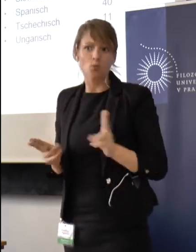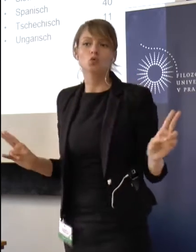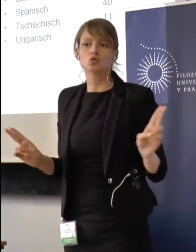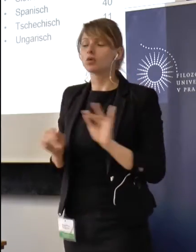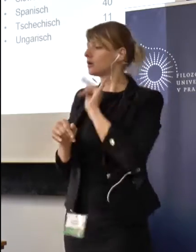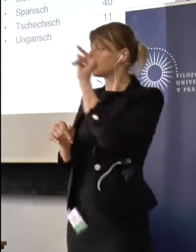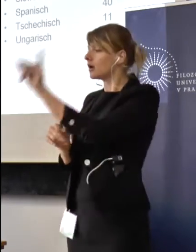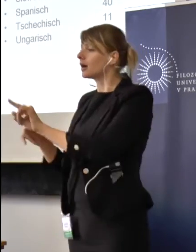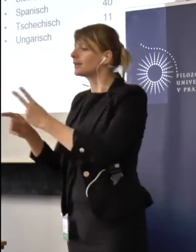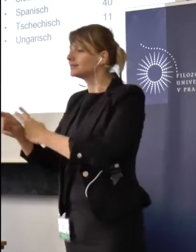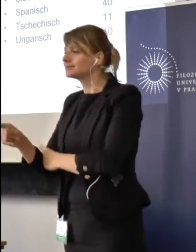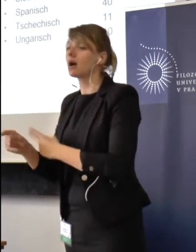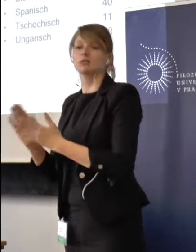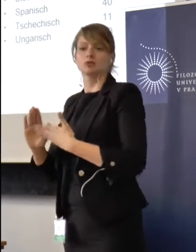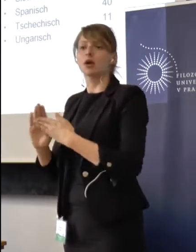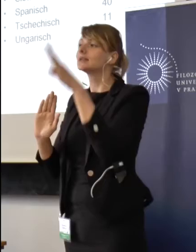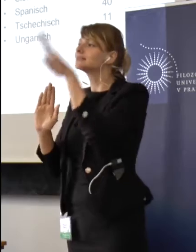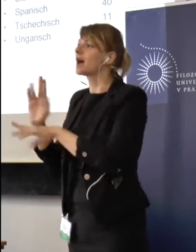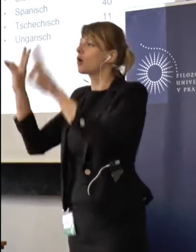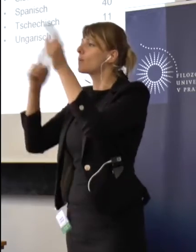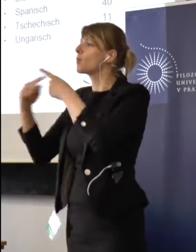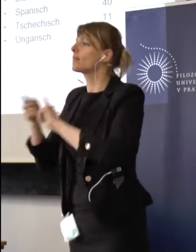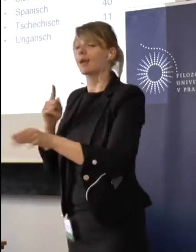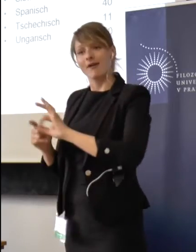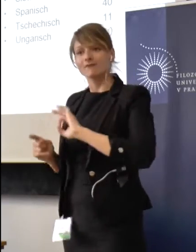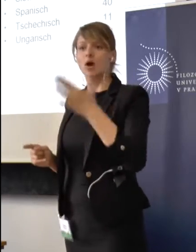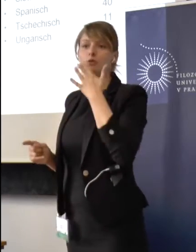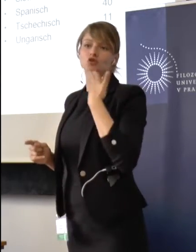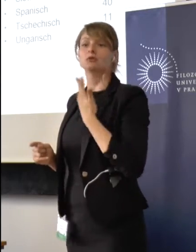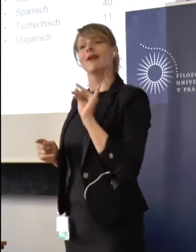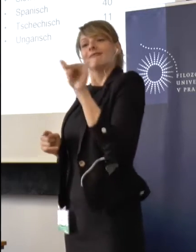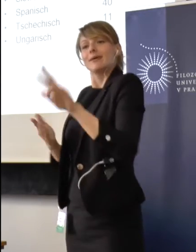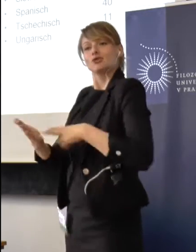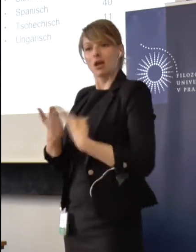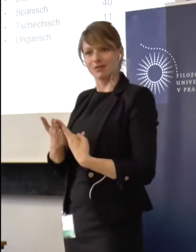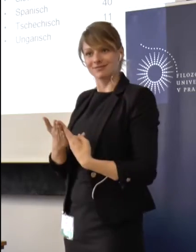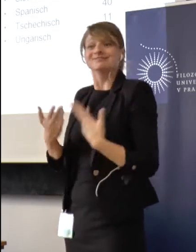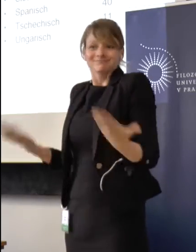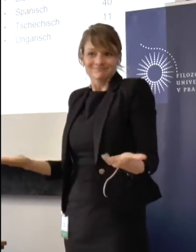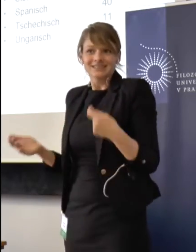Indonesian anthropology in Danish. So these languages are able to